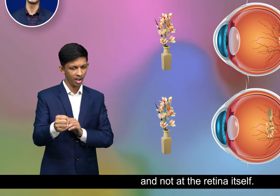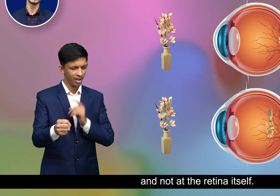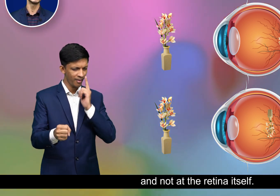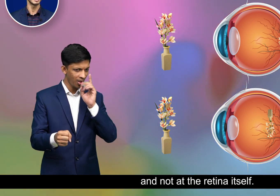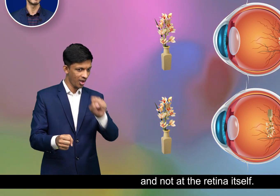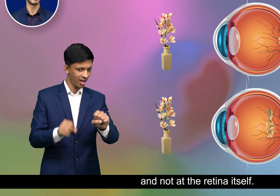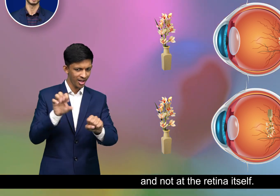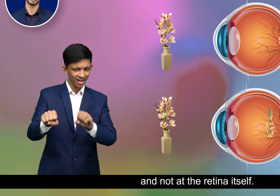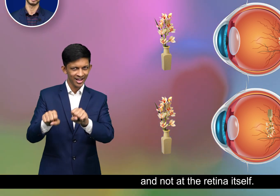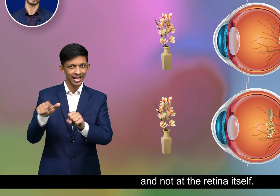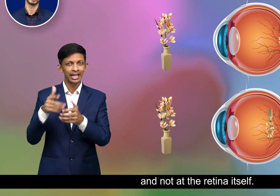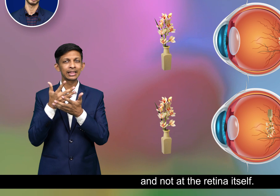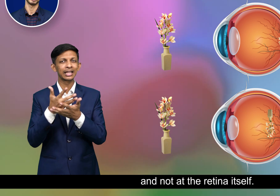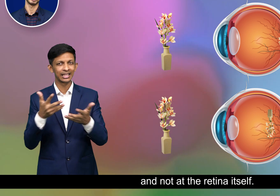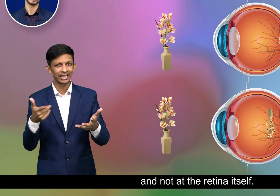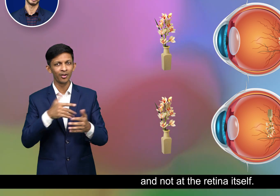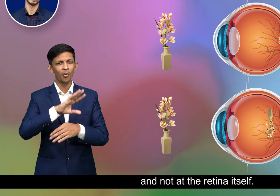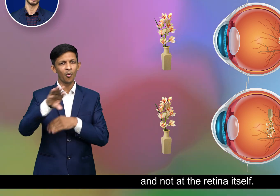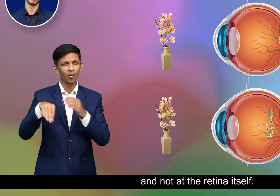the retina itself.